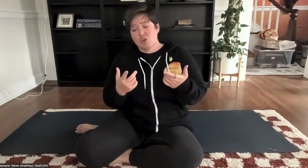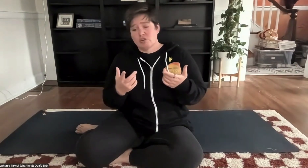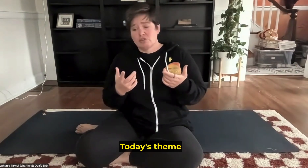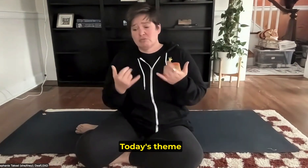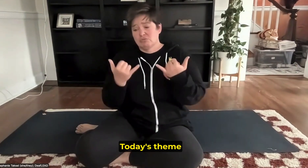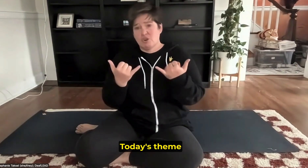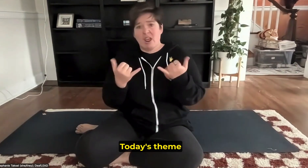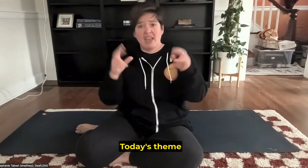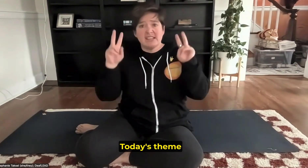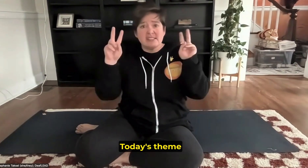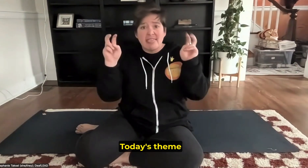Today's theme